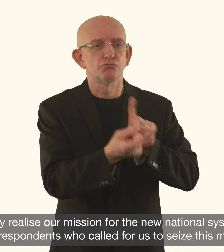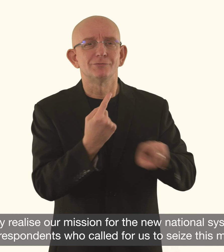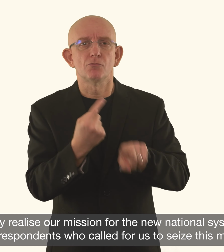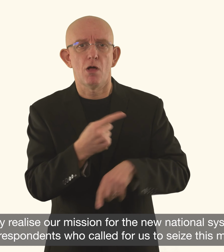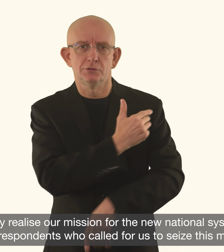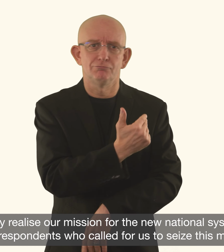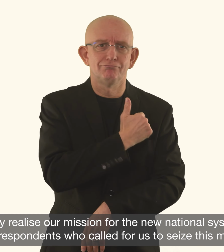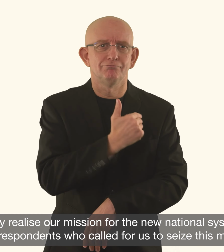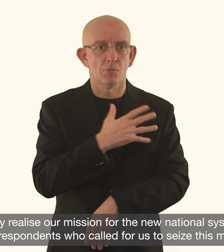to reimagine.